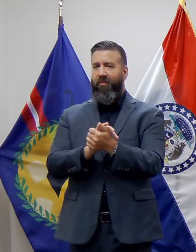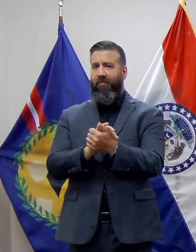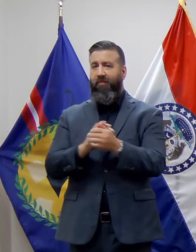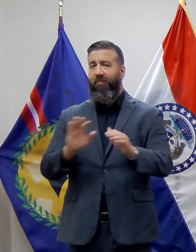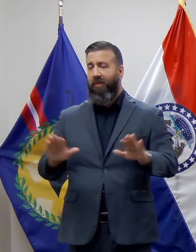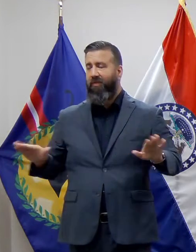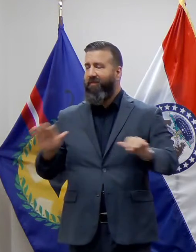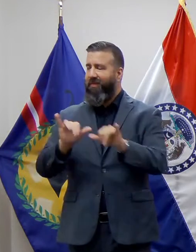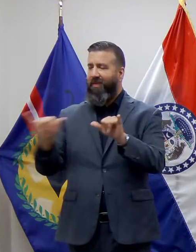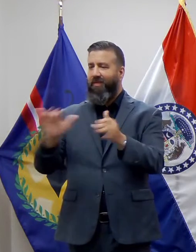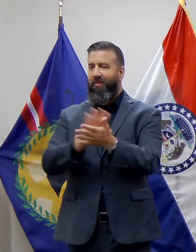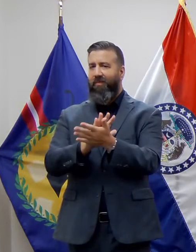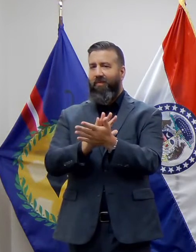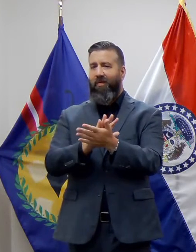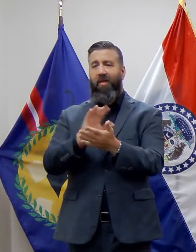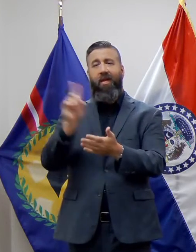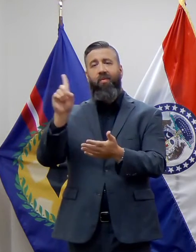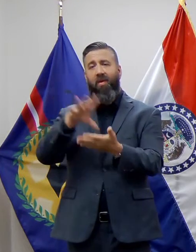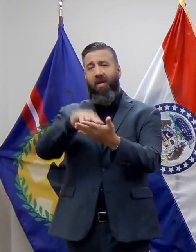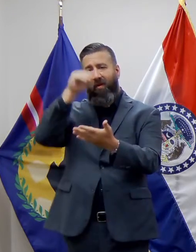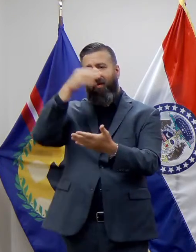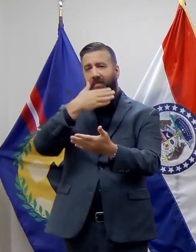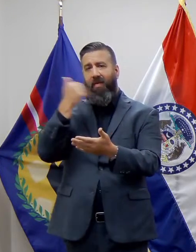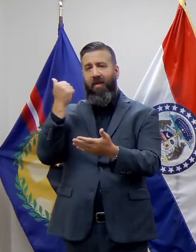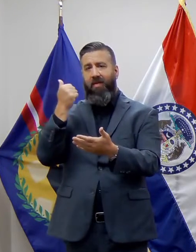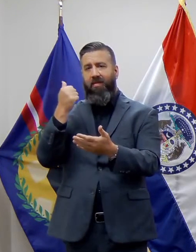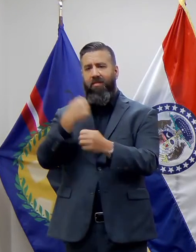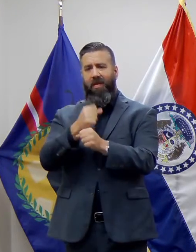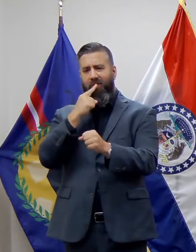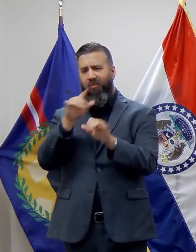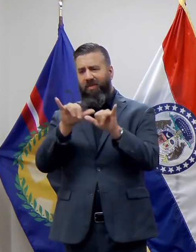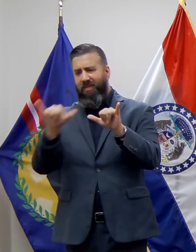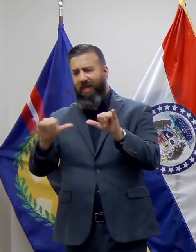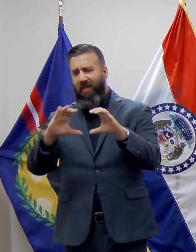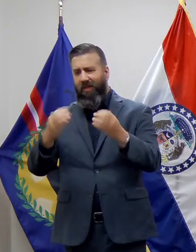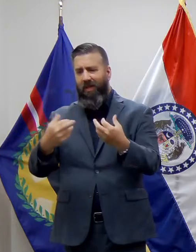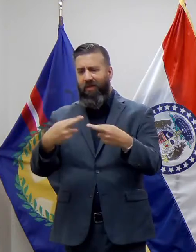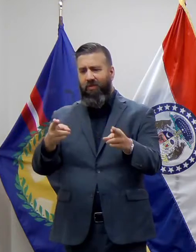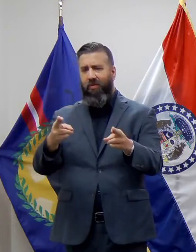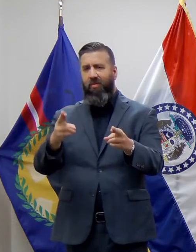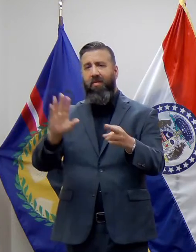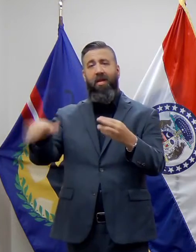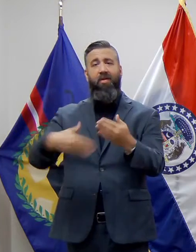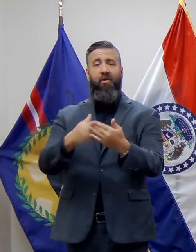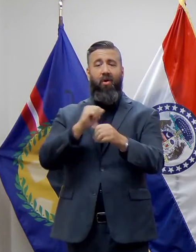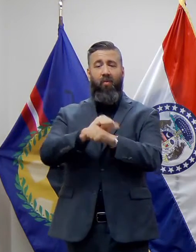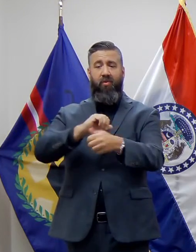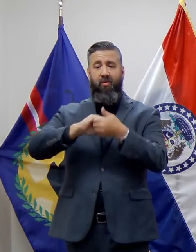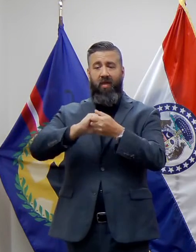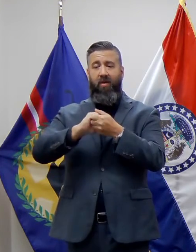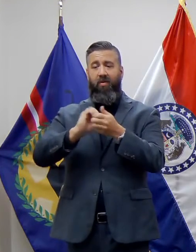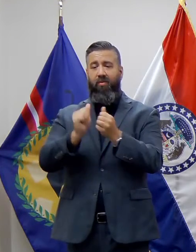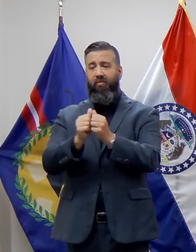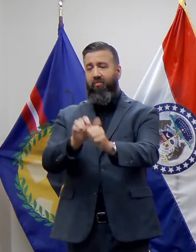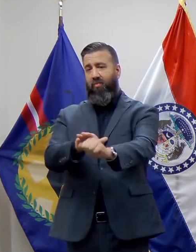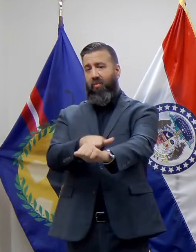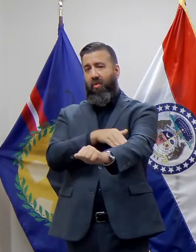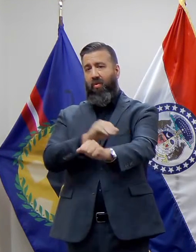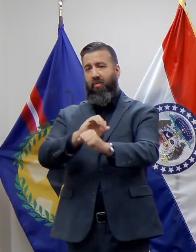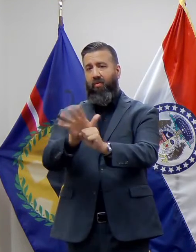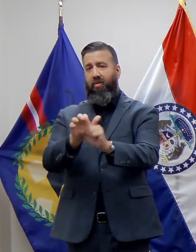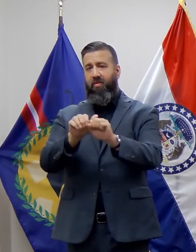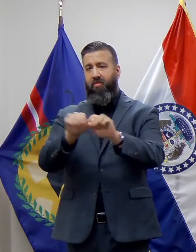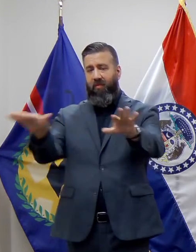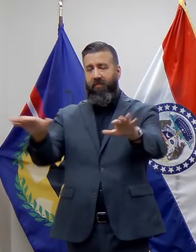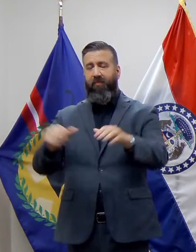in the classroom, let's all work together to reduce COVID transmission. And I'd be happy to take any questions. Dr.